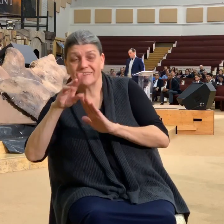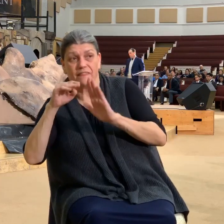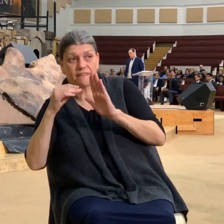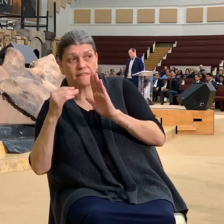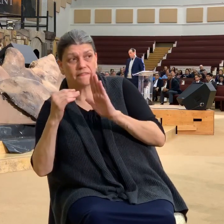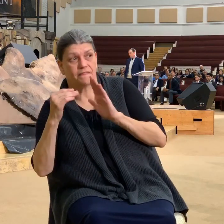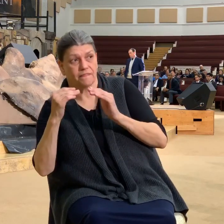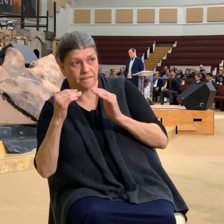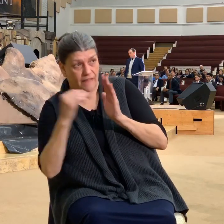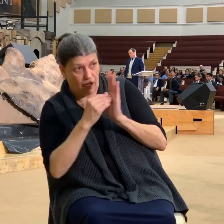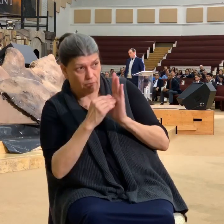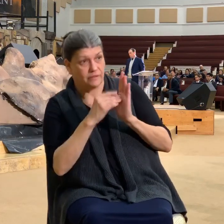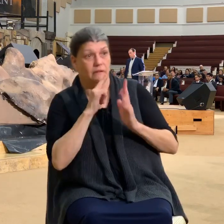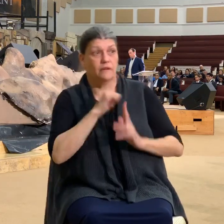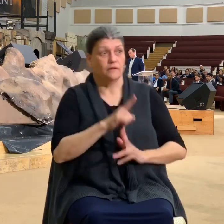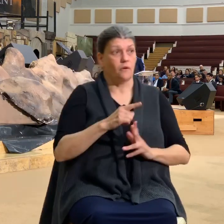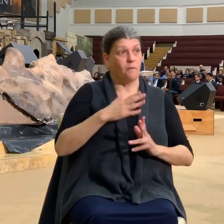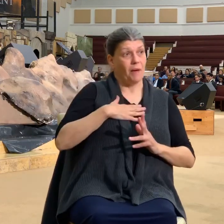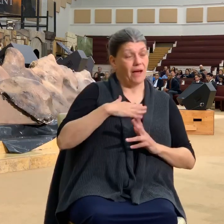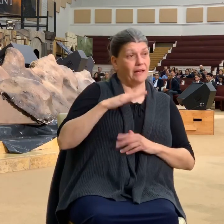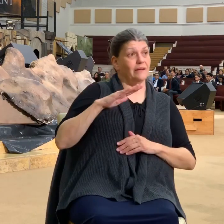tithe is $400 a year.